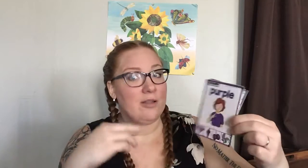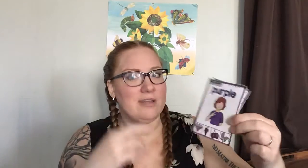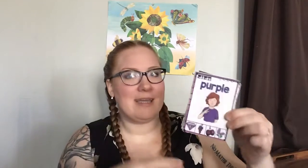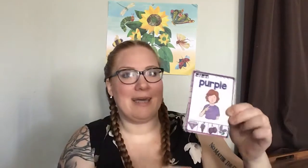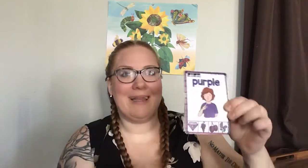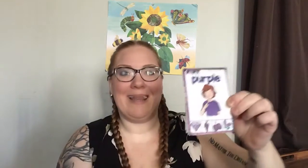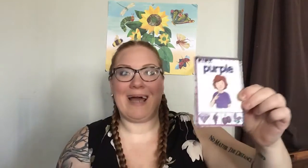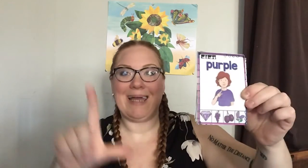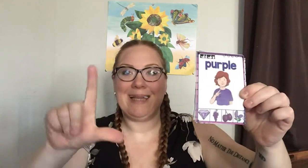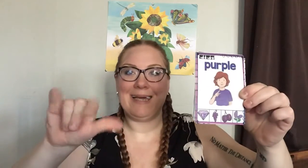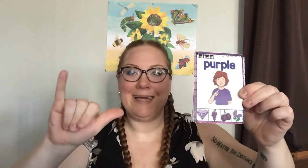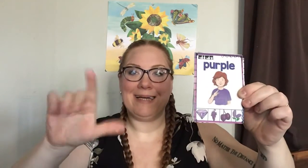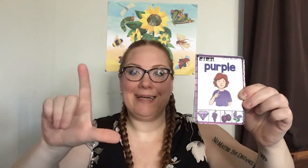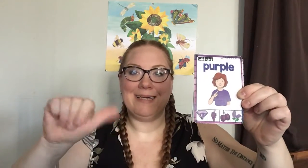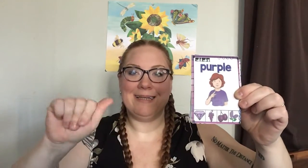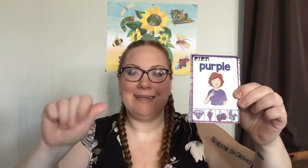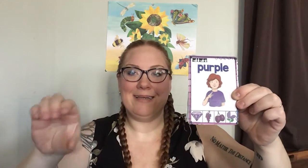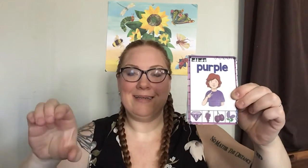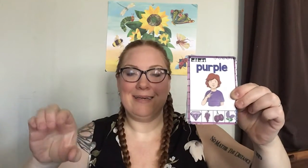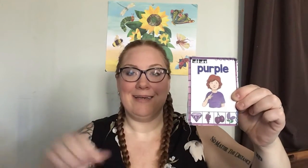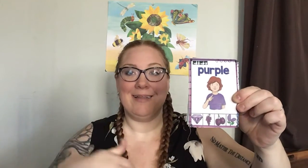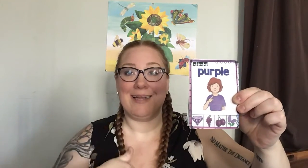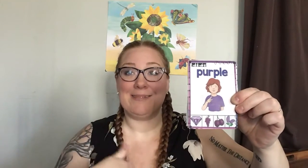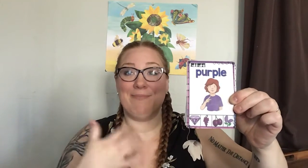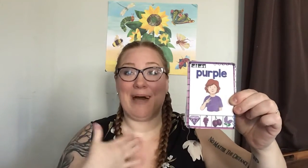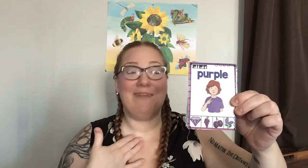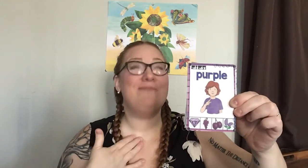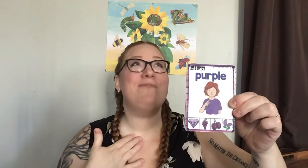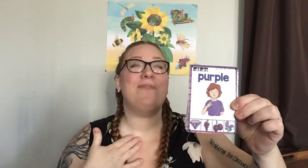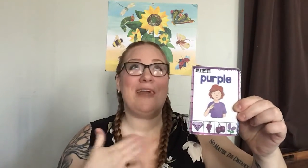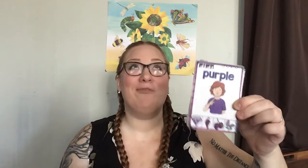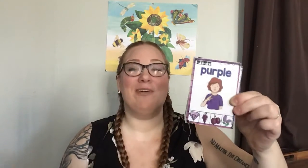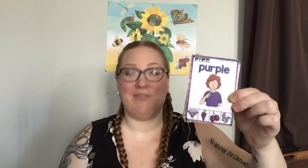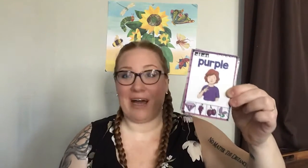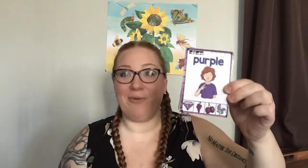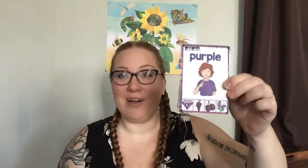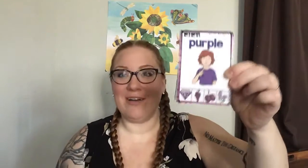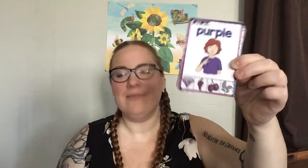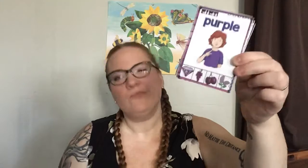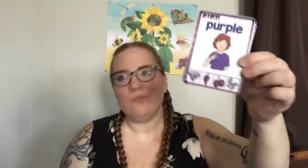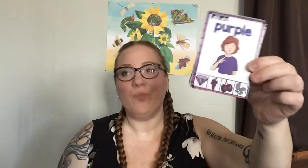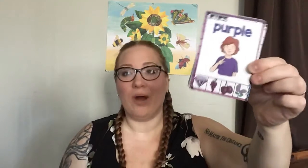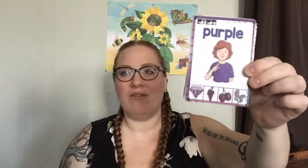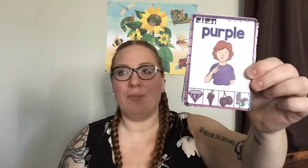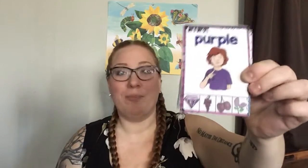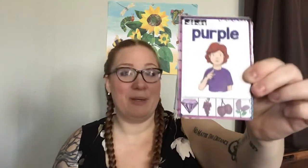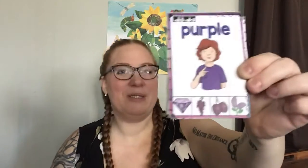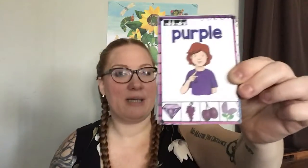Looks like a lilac. That's my favorite flower. One of them, but it's up